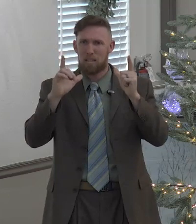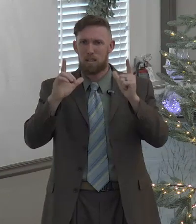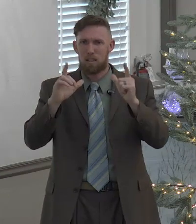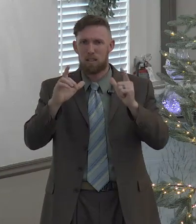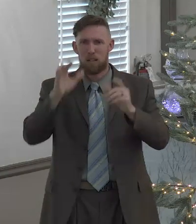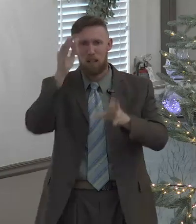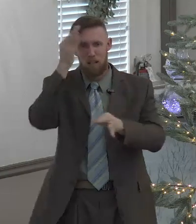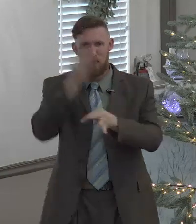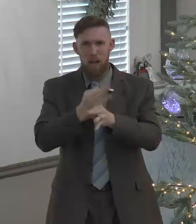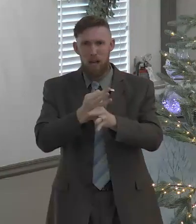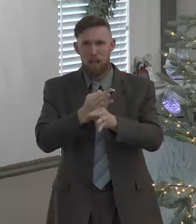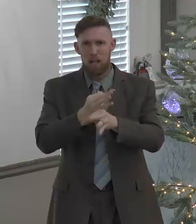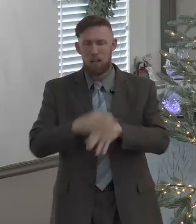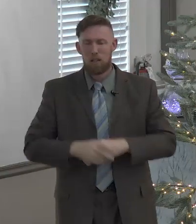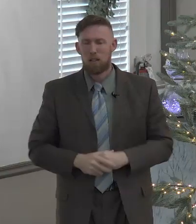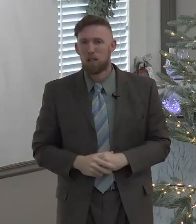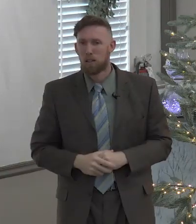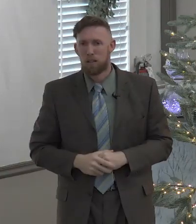He's an amazing man.